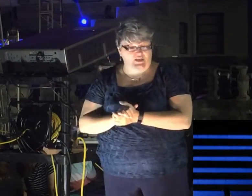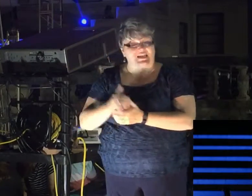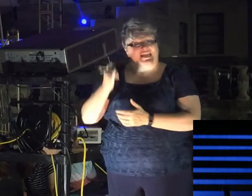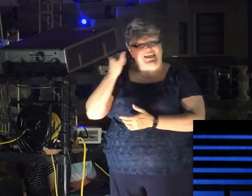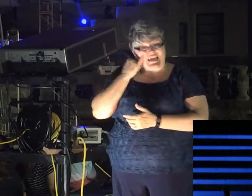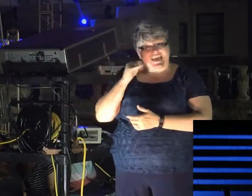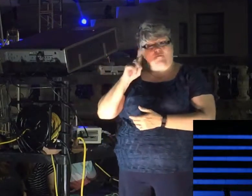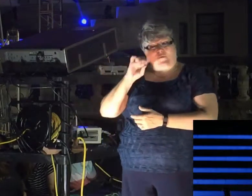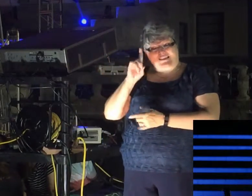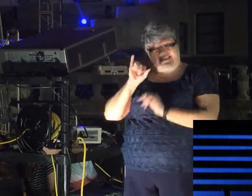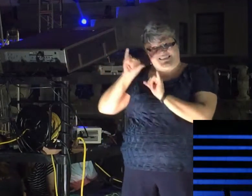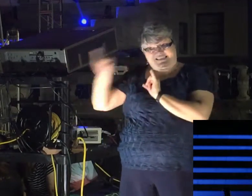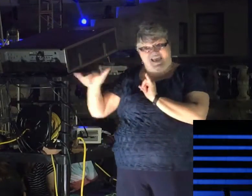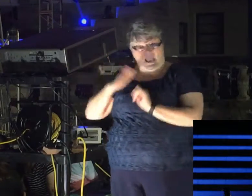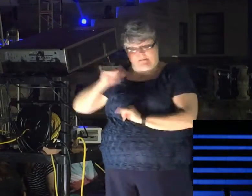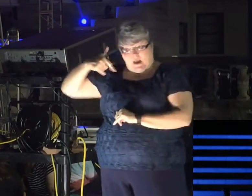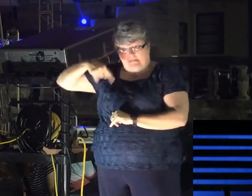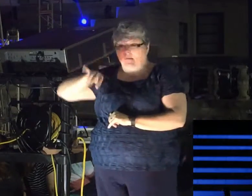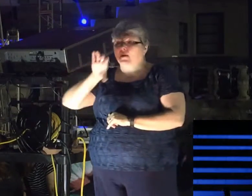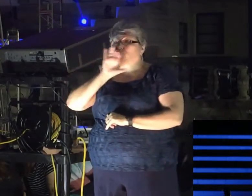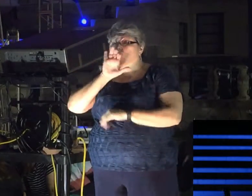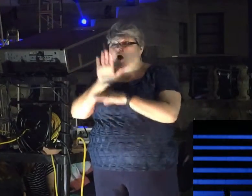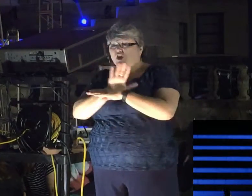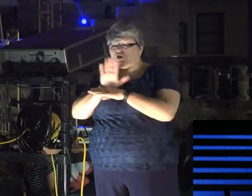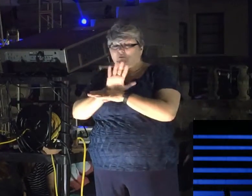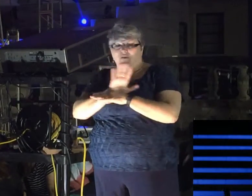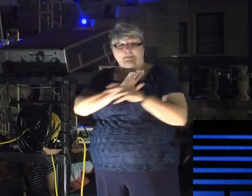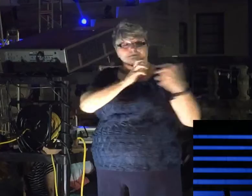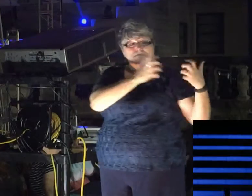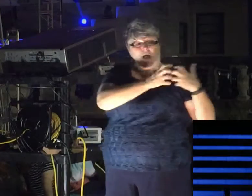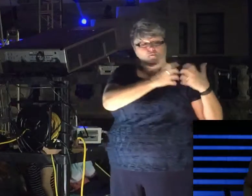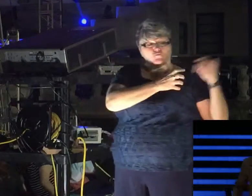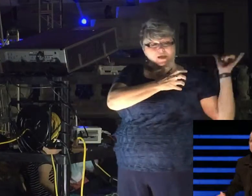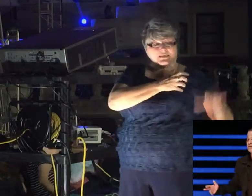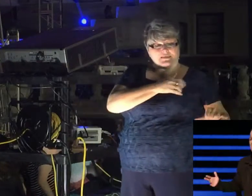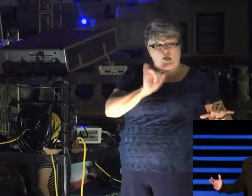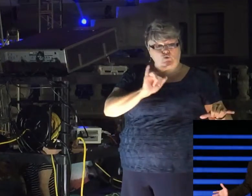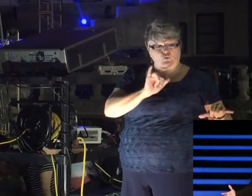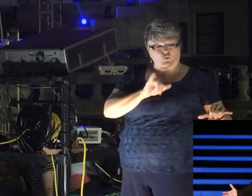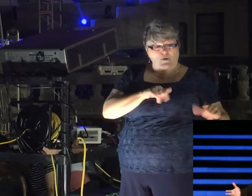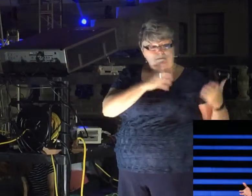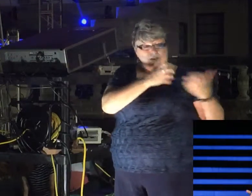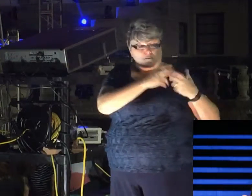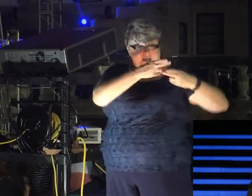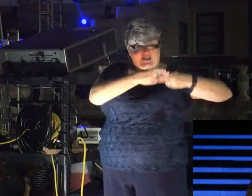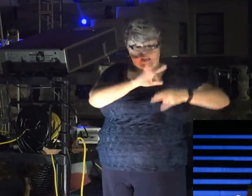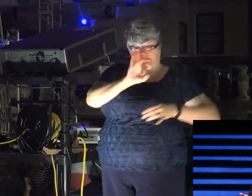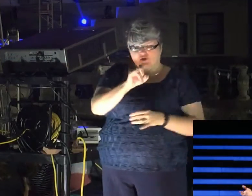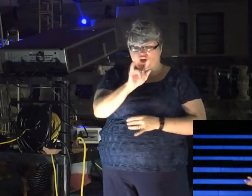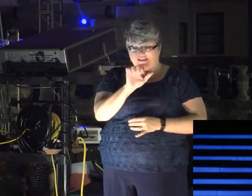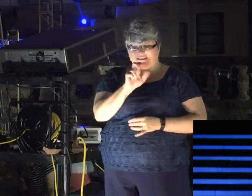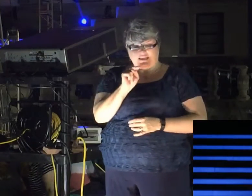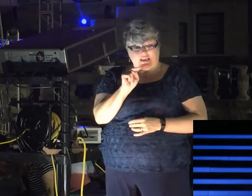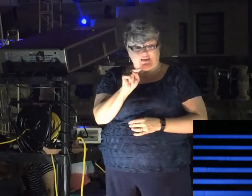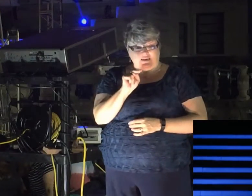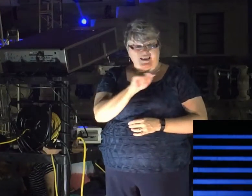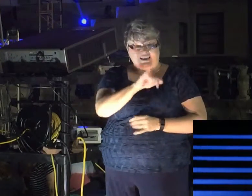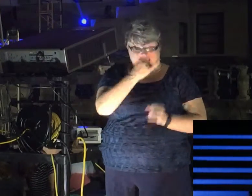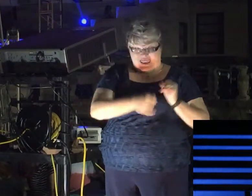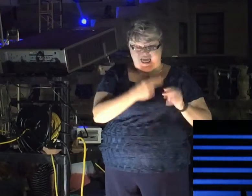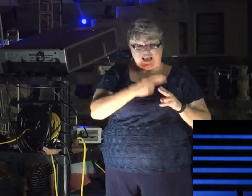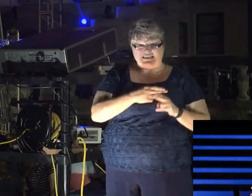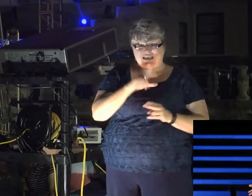married. If we ever did stay at my apartment and watch a movie, my roommate would stay with us. My roommate's name was